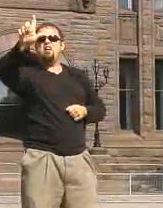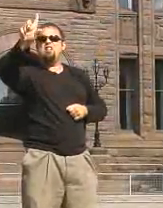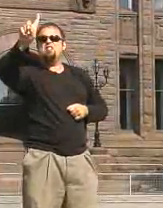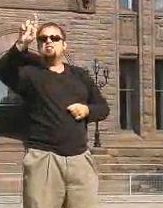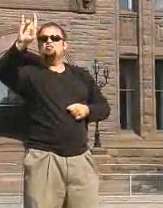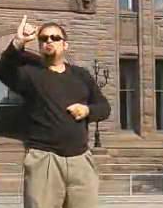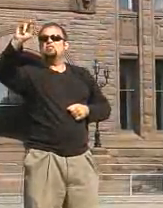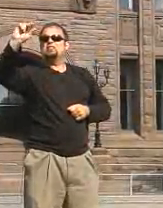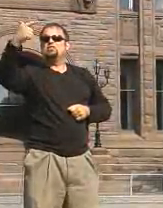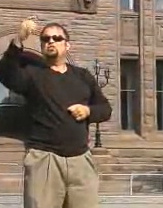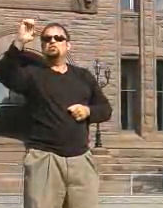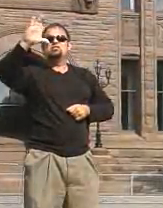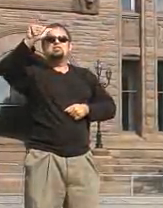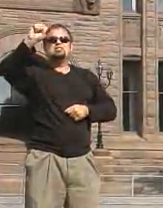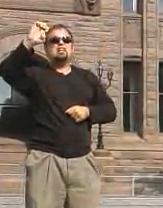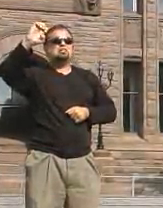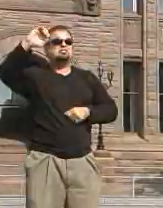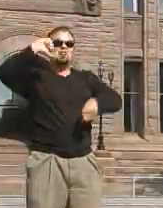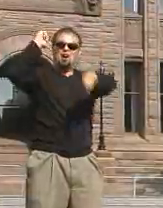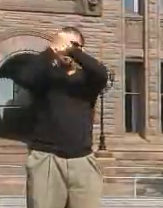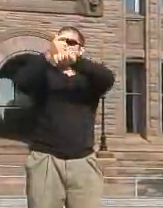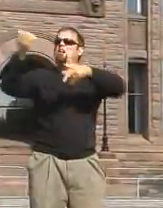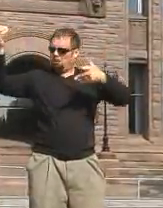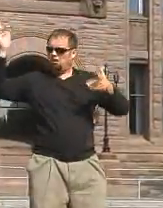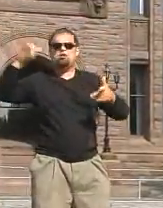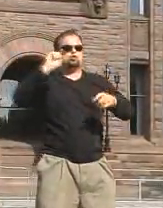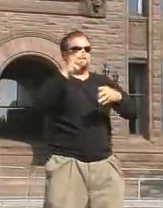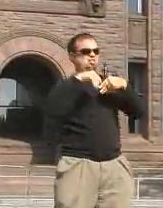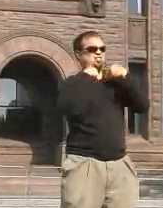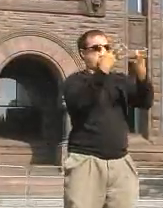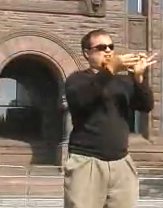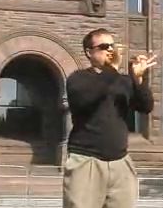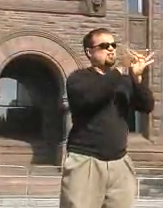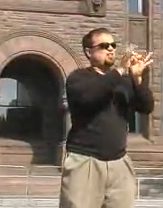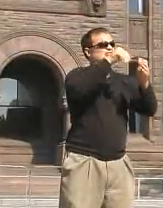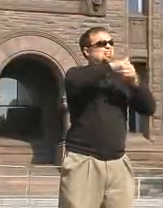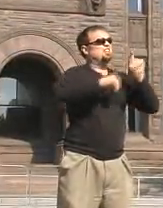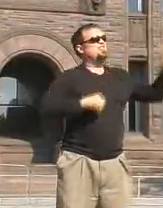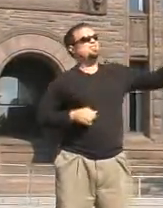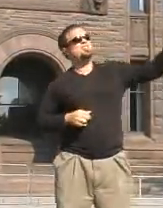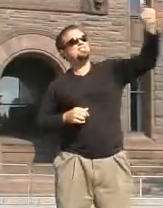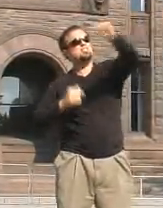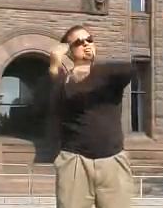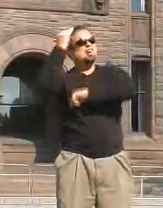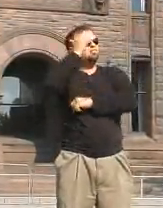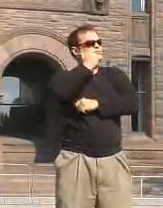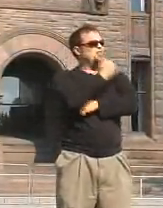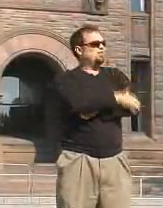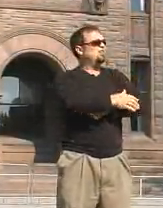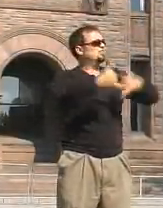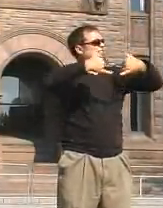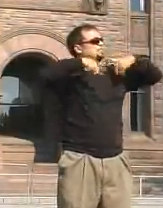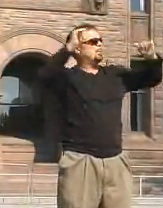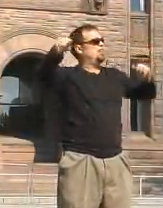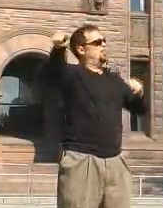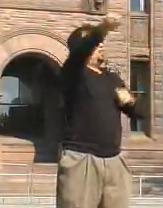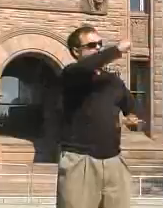the medical community, and with the decision of the Eldridge decision in BC, that's guaranteed access for interpreting services